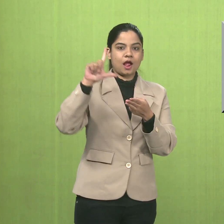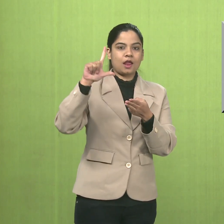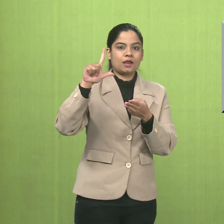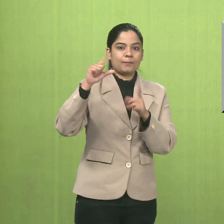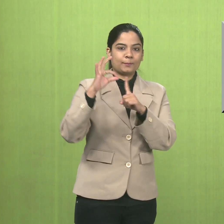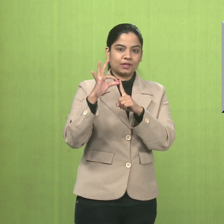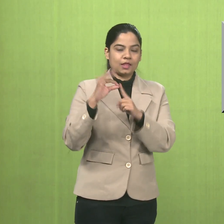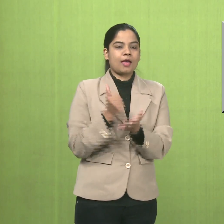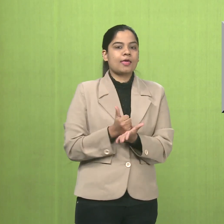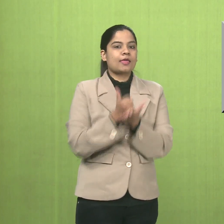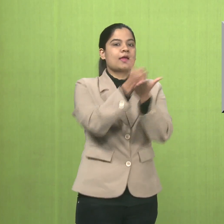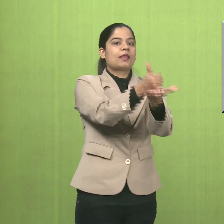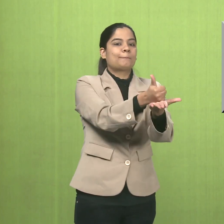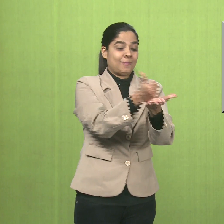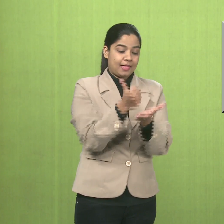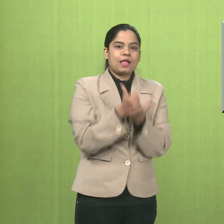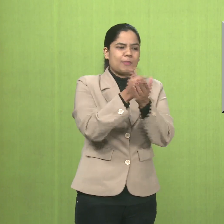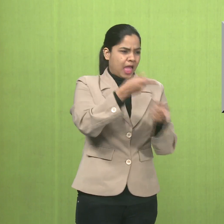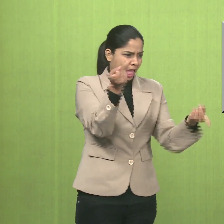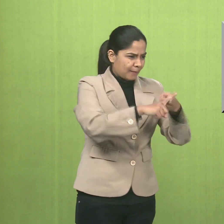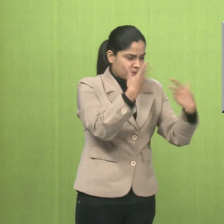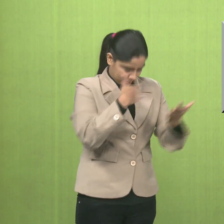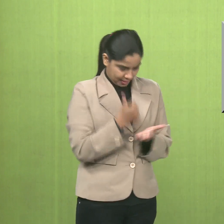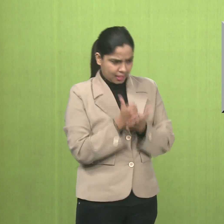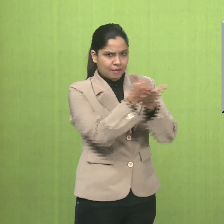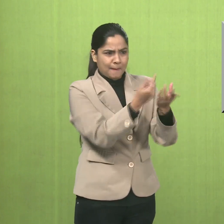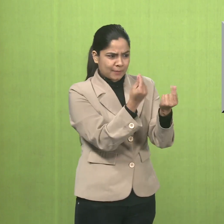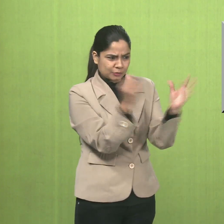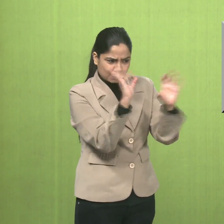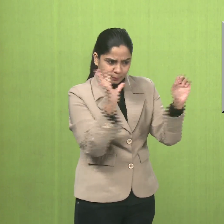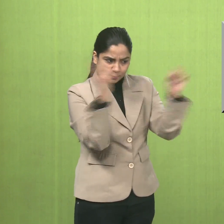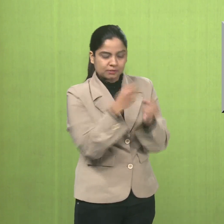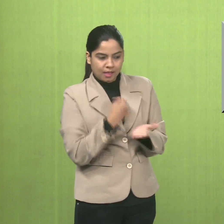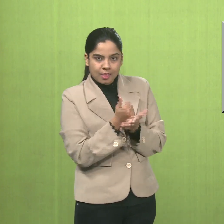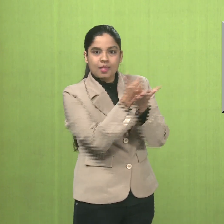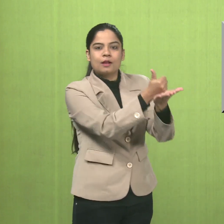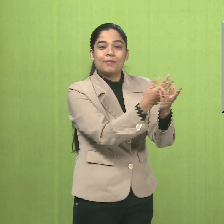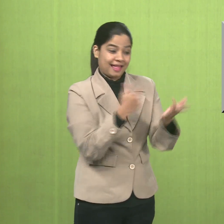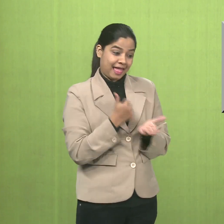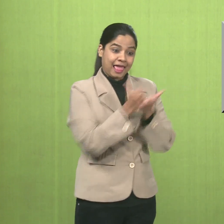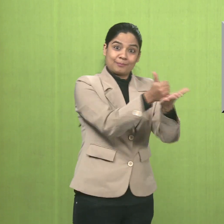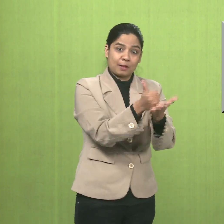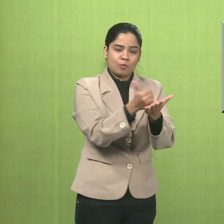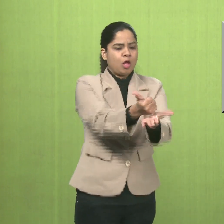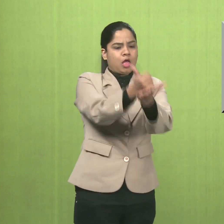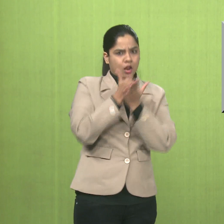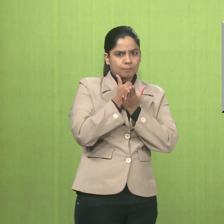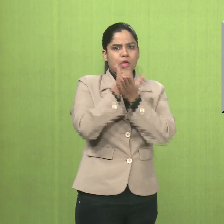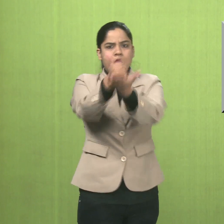Help, to make it easier or possible. If someone is having financial issues, we provide some assistance or support in